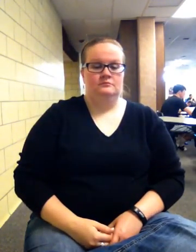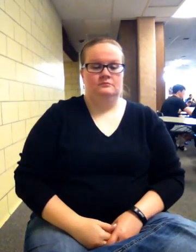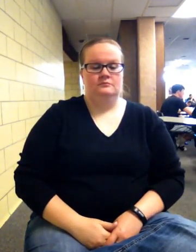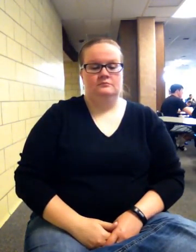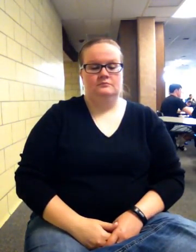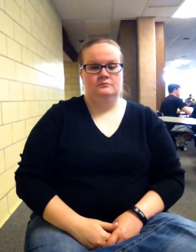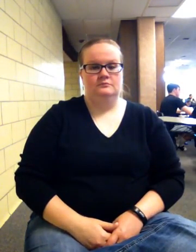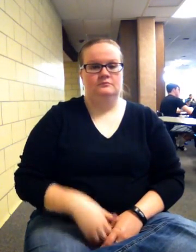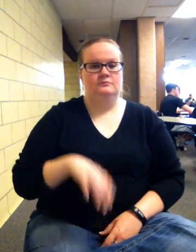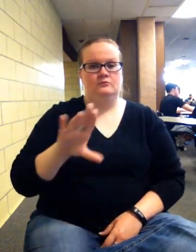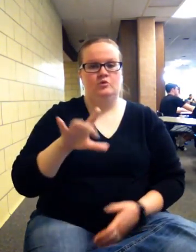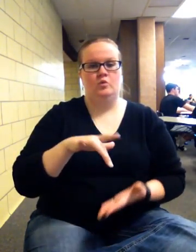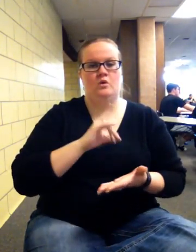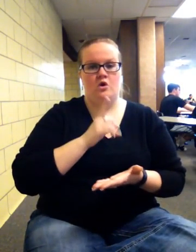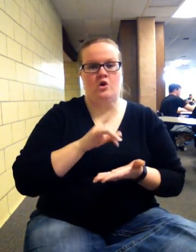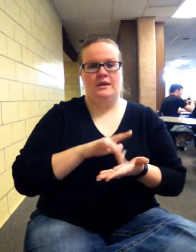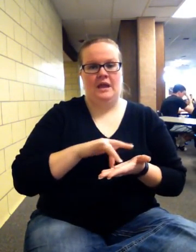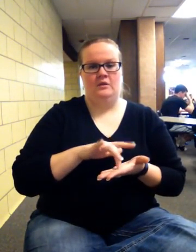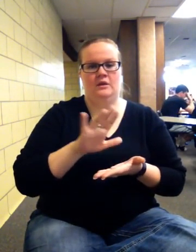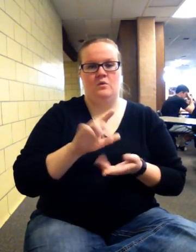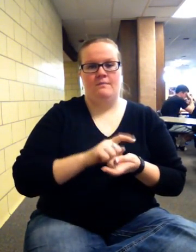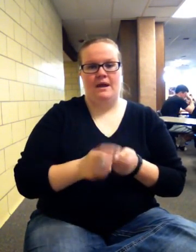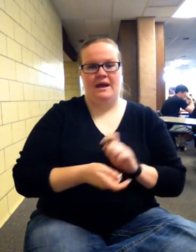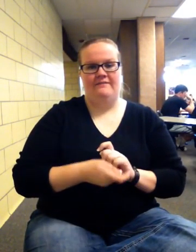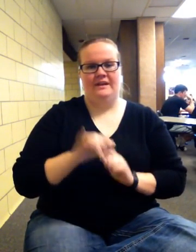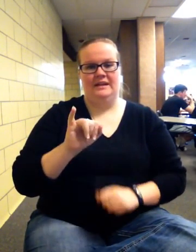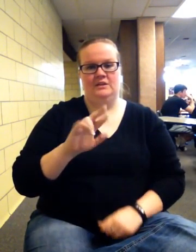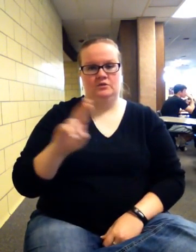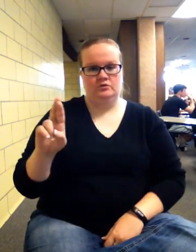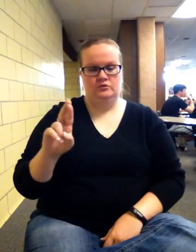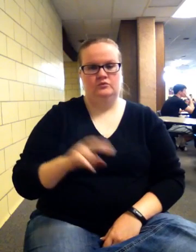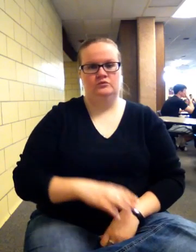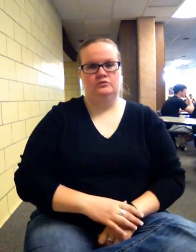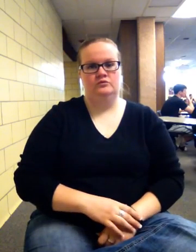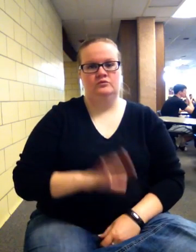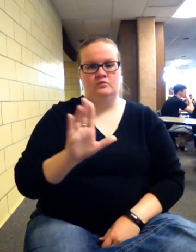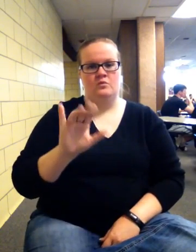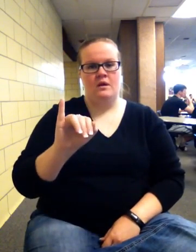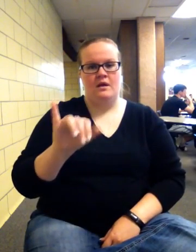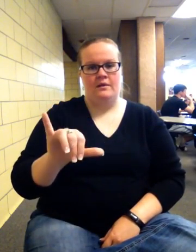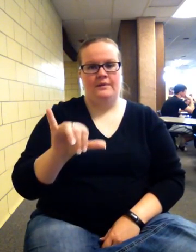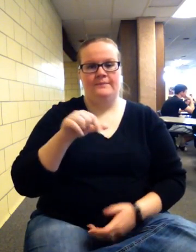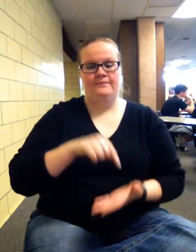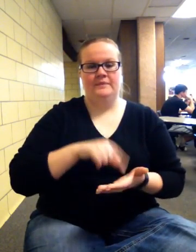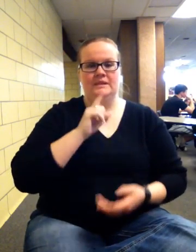You're calculating the modified internal rate of return, the IY. So this comes out to be the 13